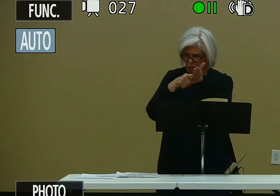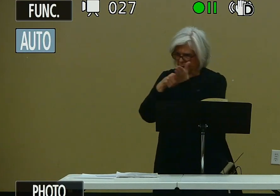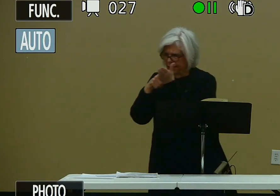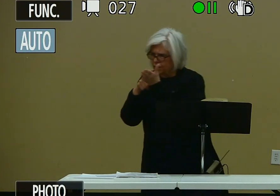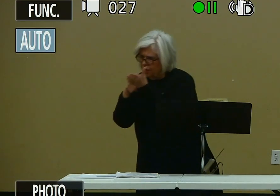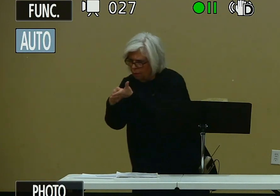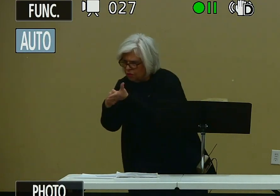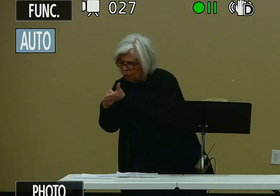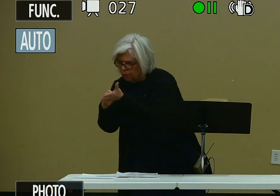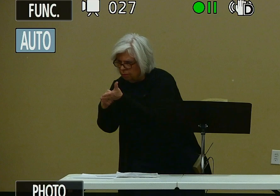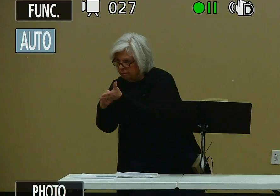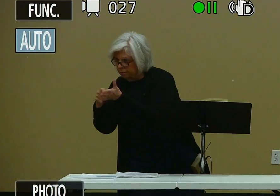I want to show you.